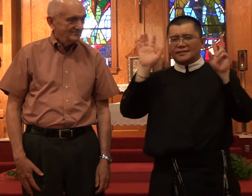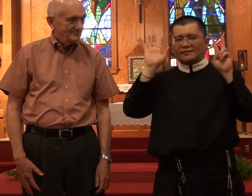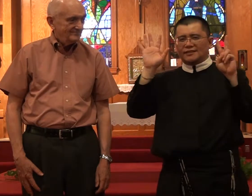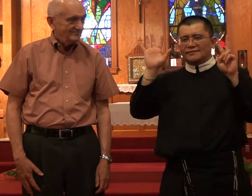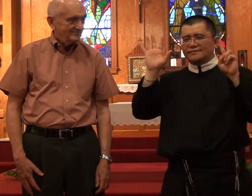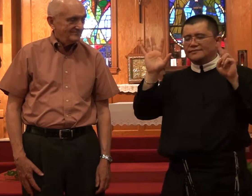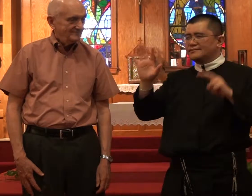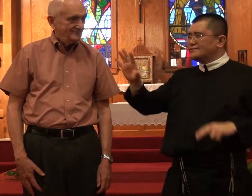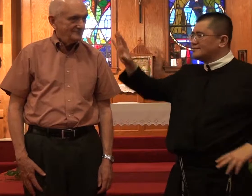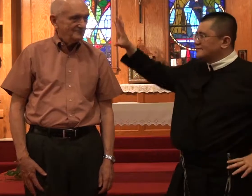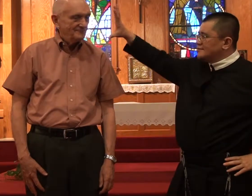7. Mm-hmm.